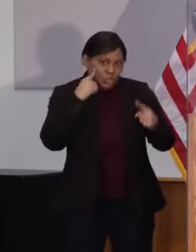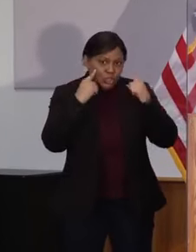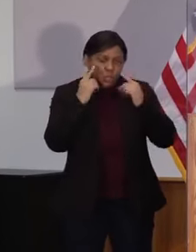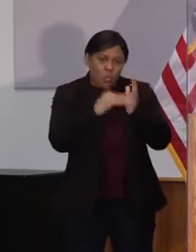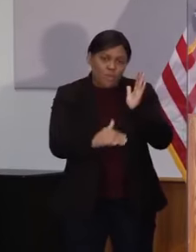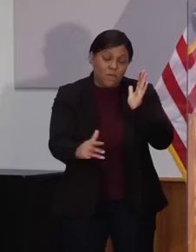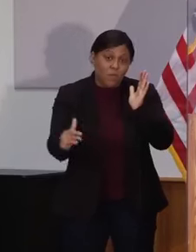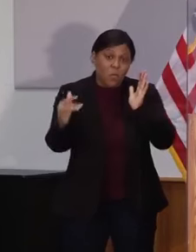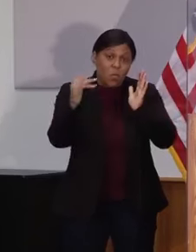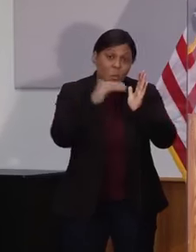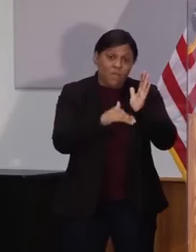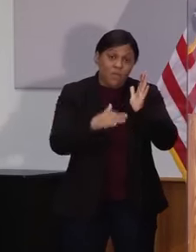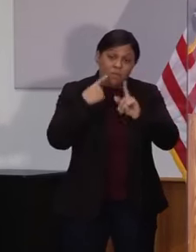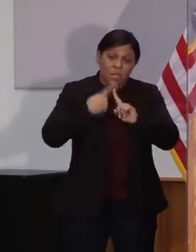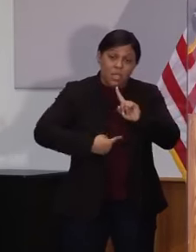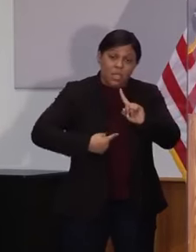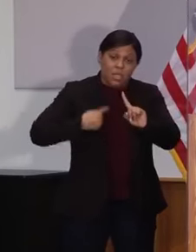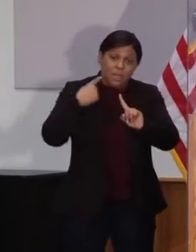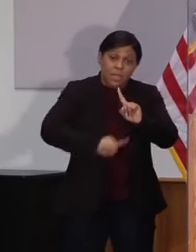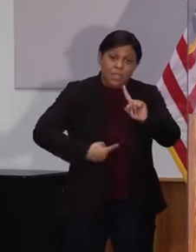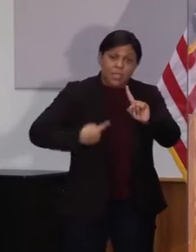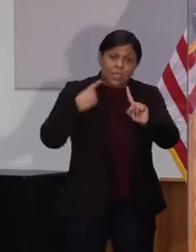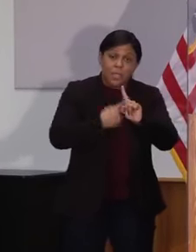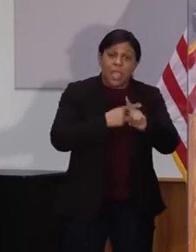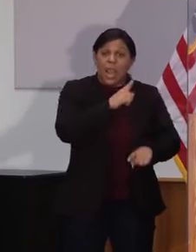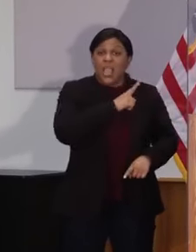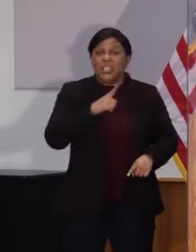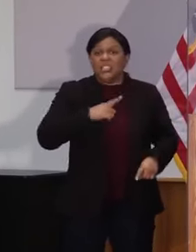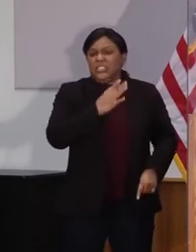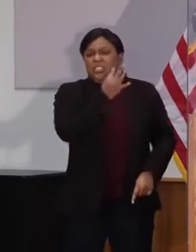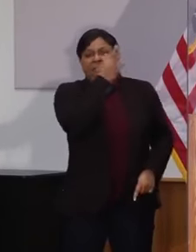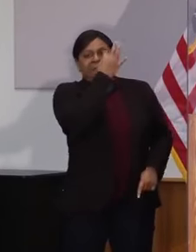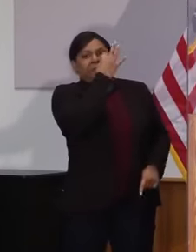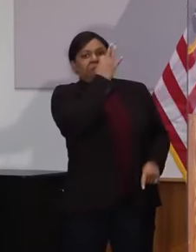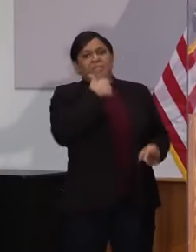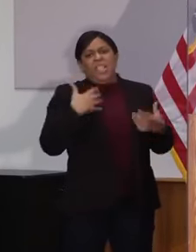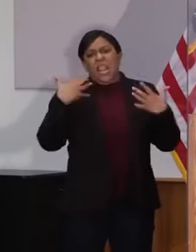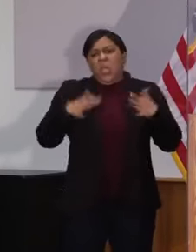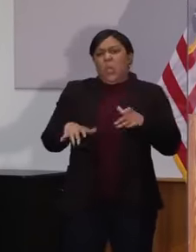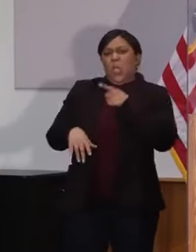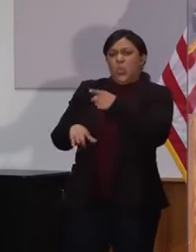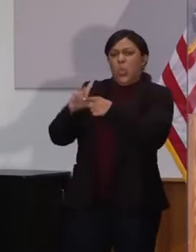months that the legislature does not want me to make these moves by myself.